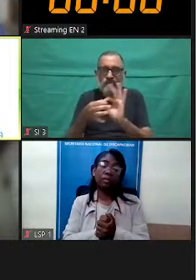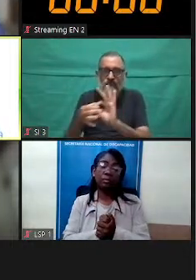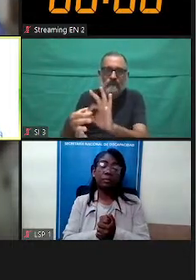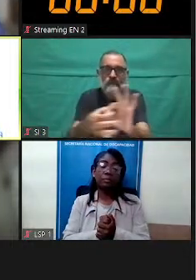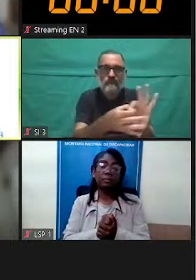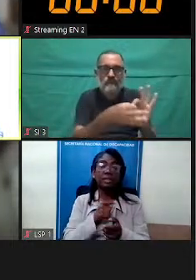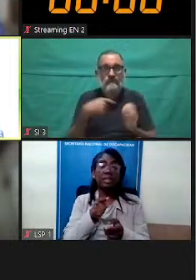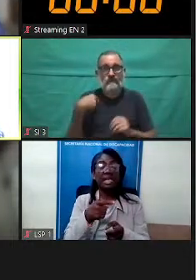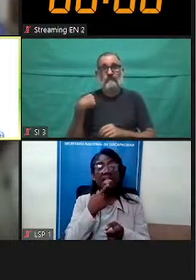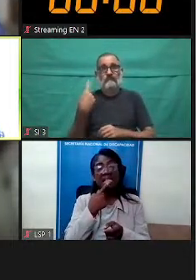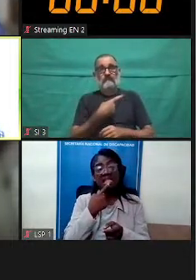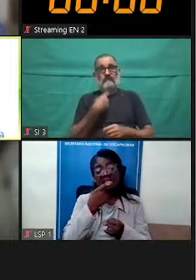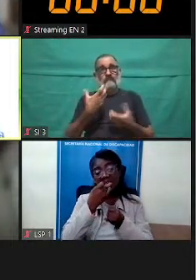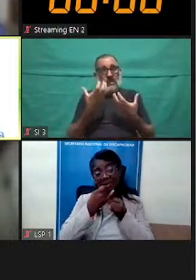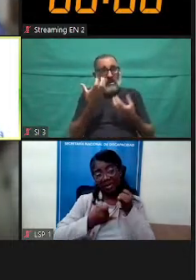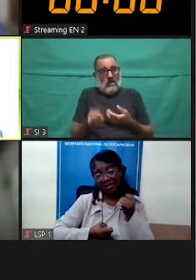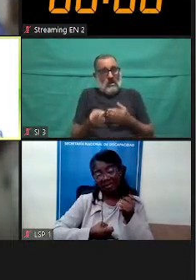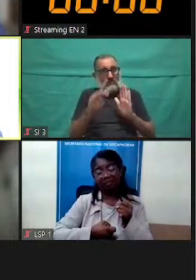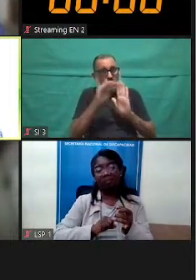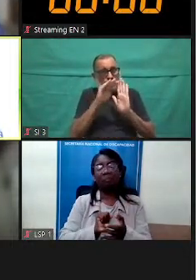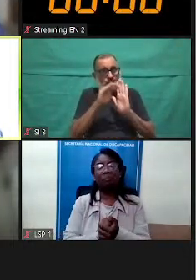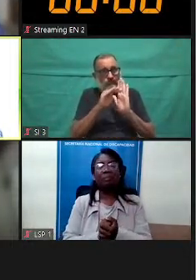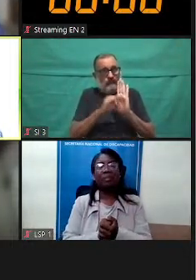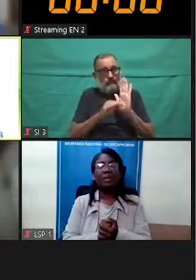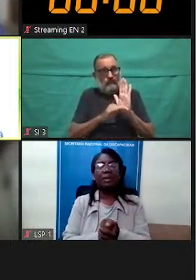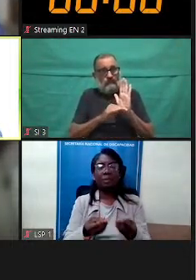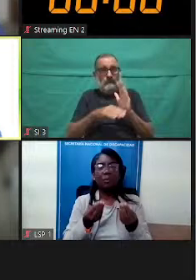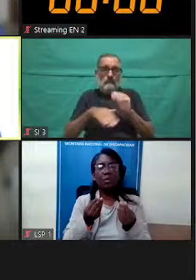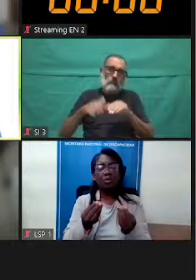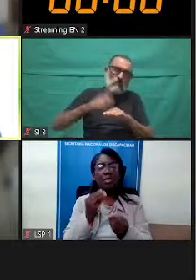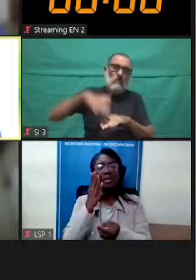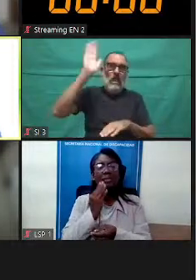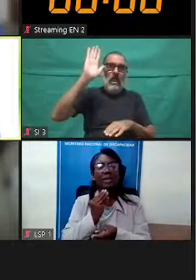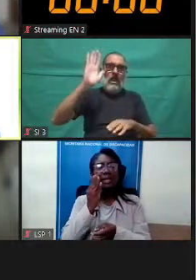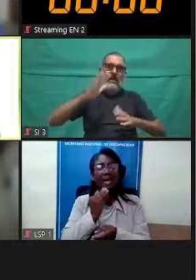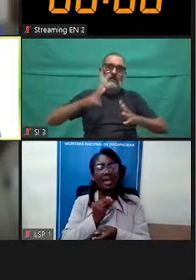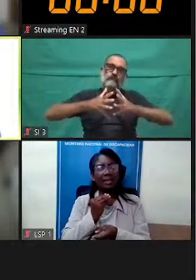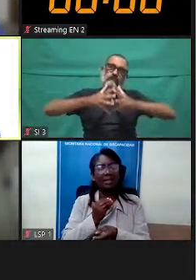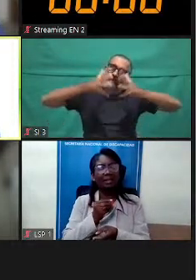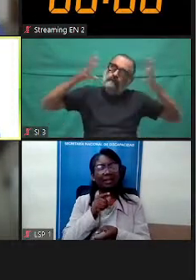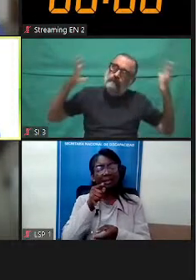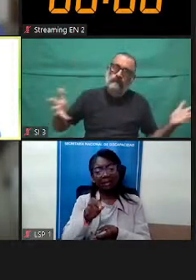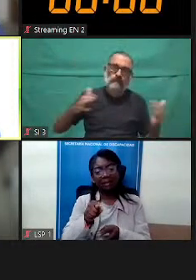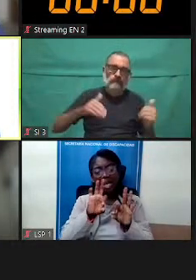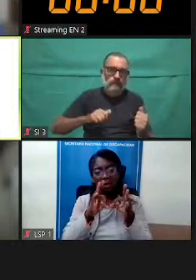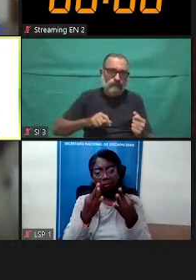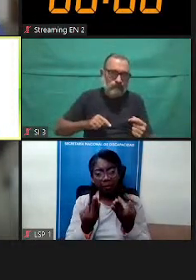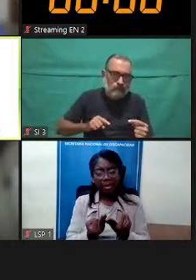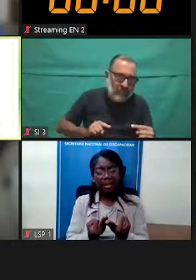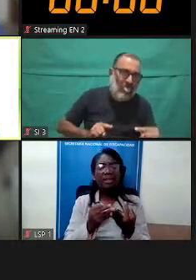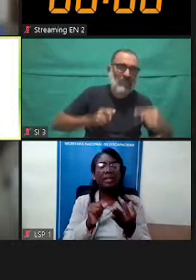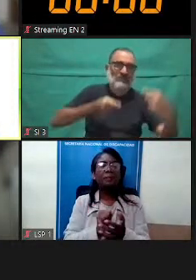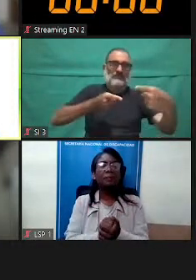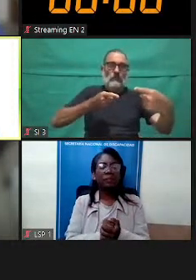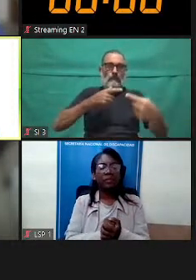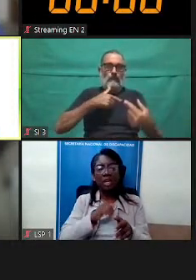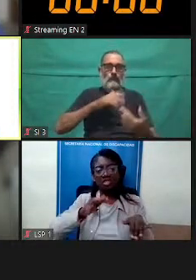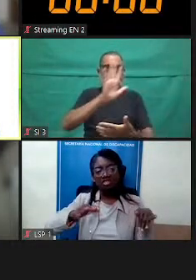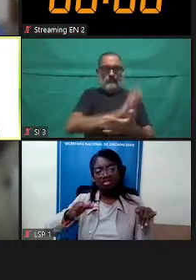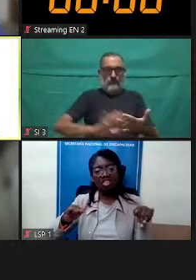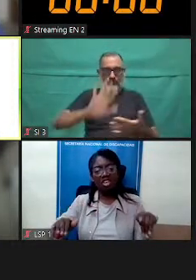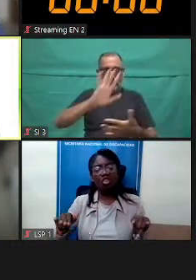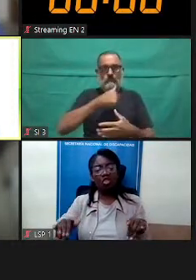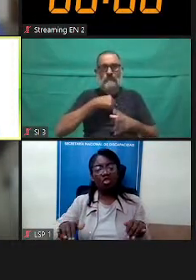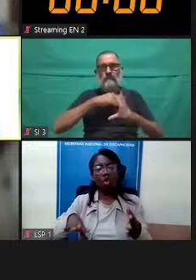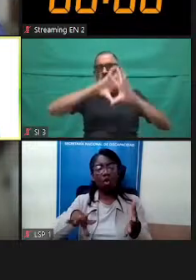like to finish with this phrase that i am fully convinced due to the multiple experiences of have the families and everything